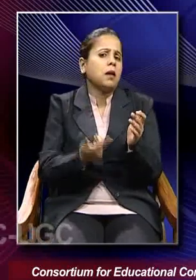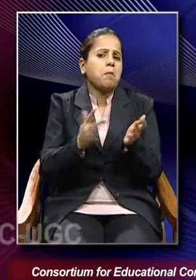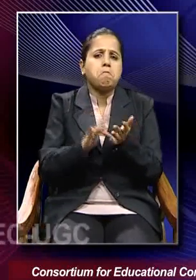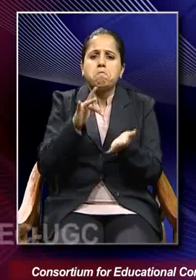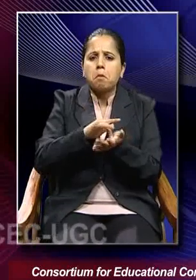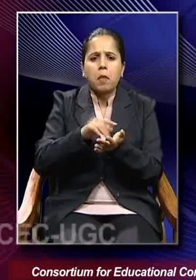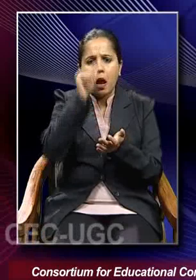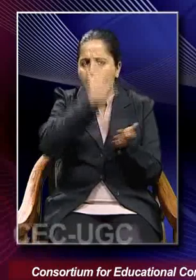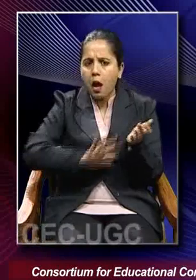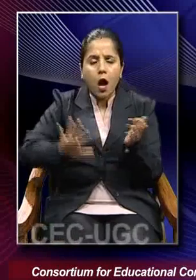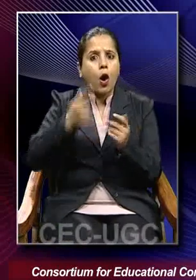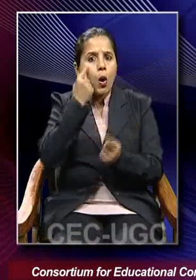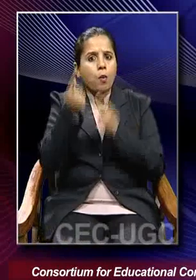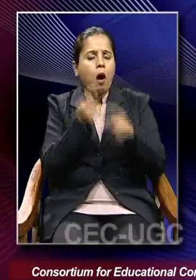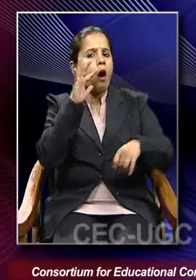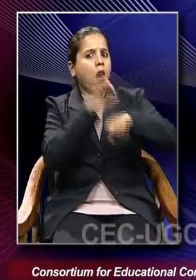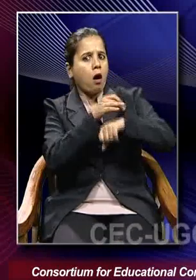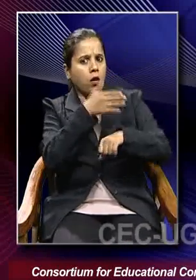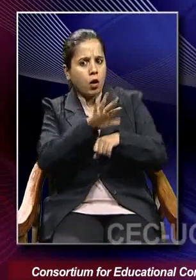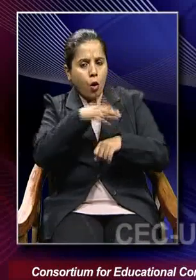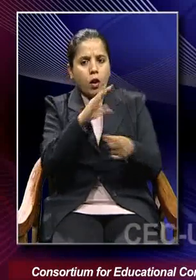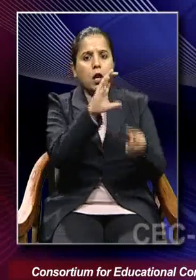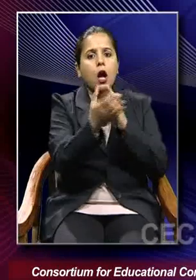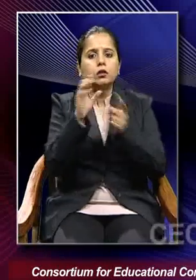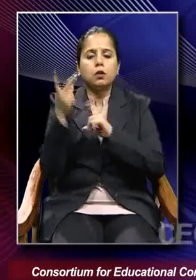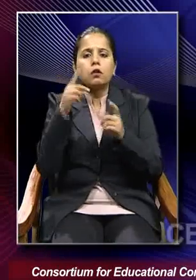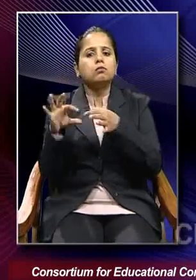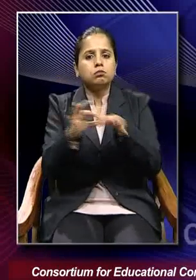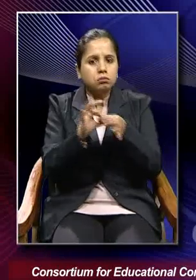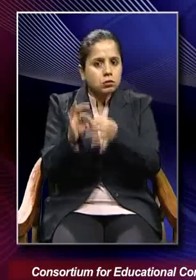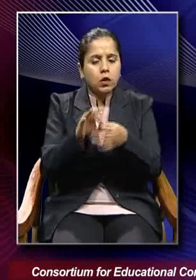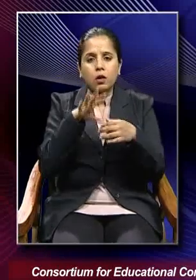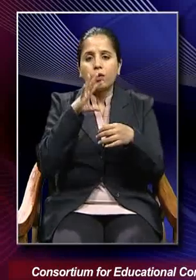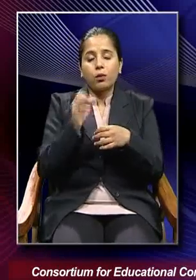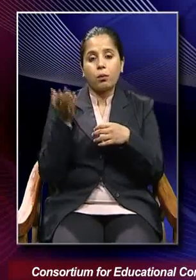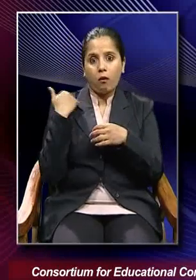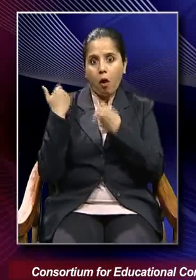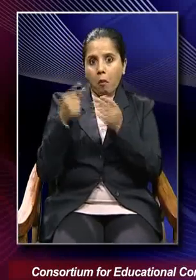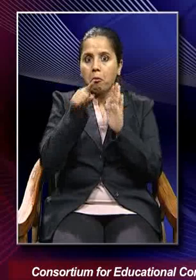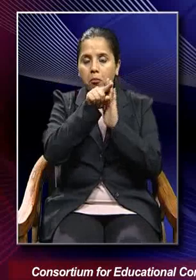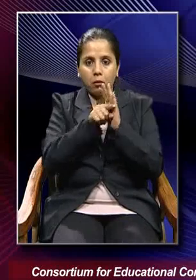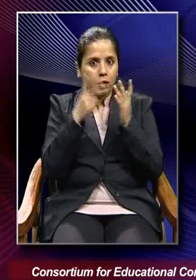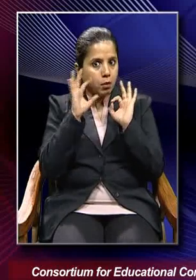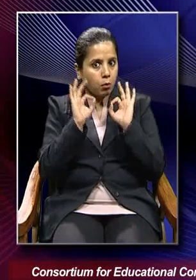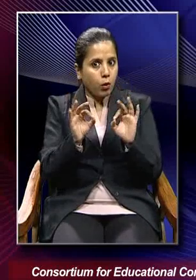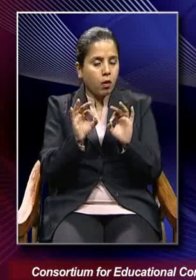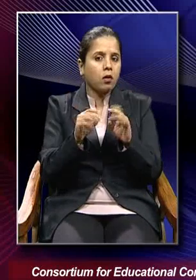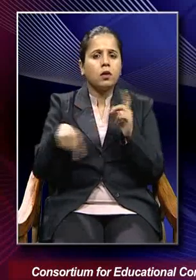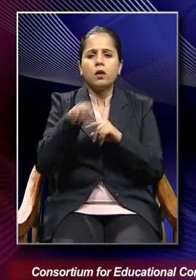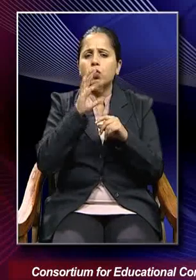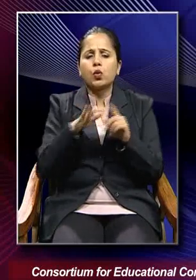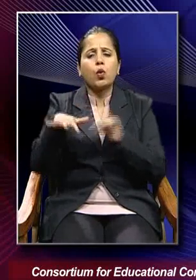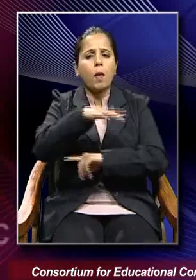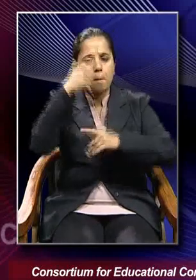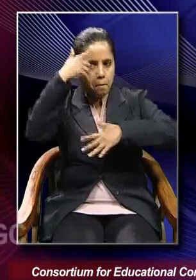political recognition, intercultural dialogue, ethnic reflections. Heritage is very important for regional